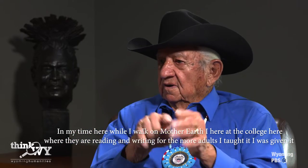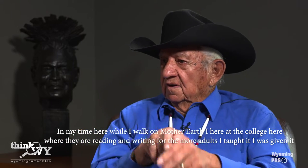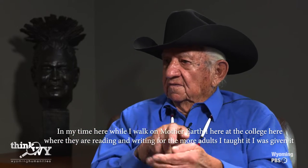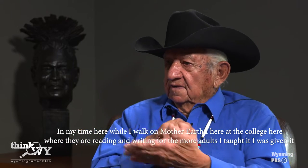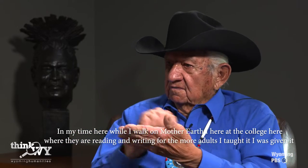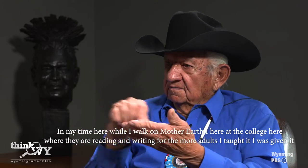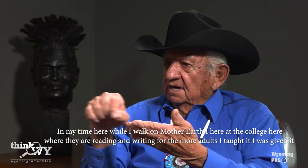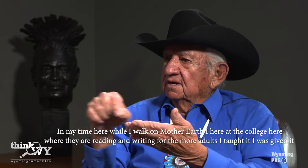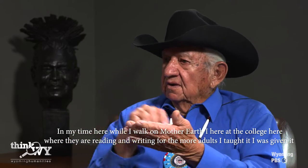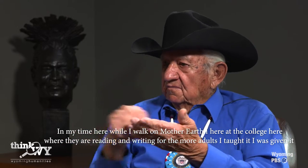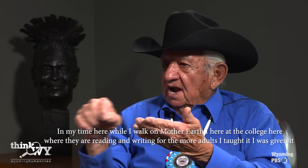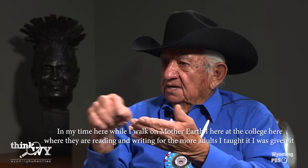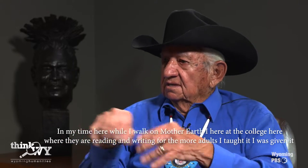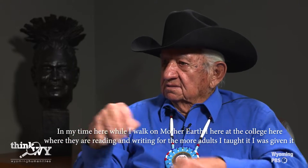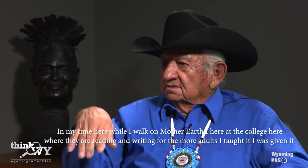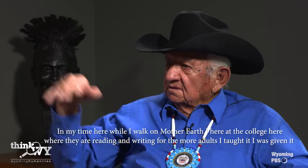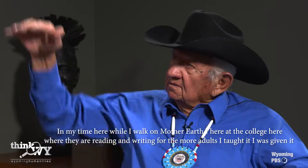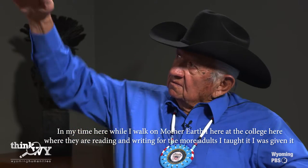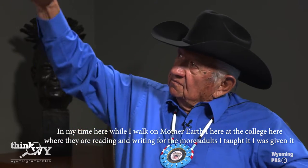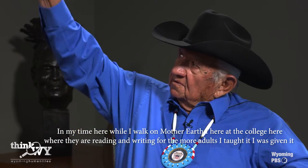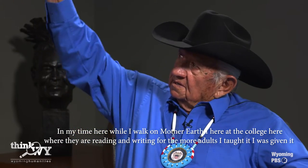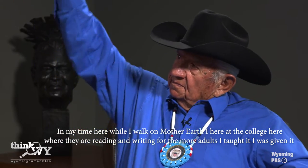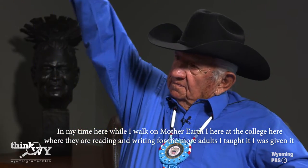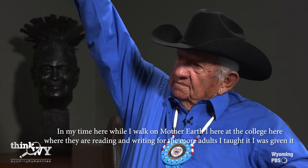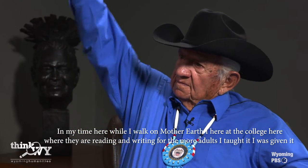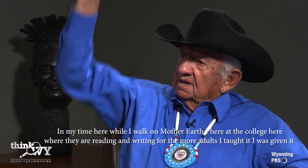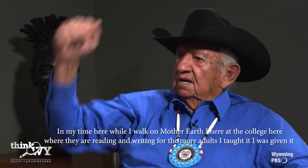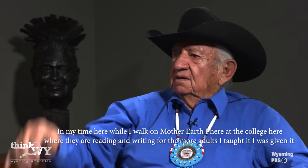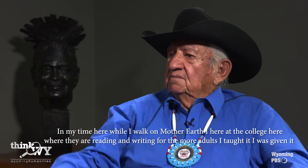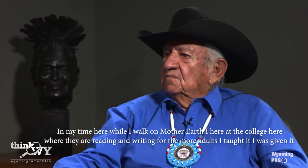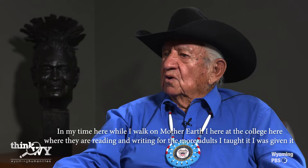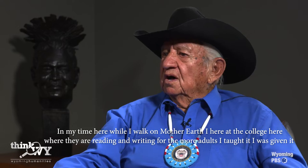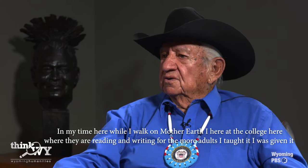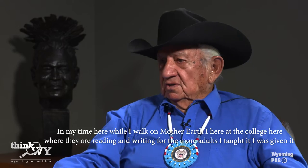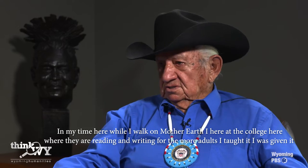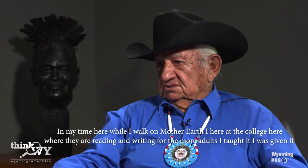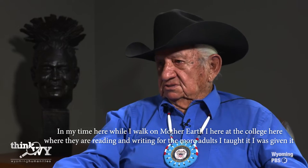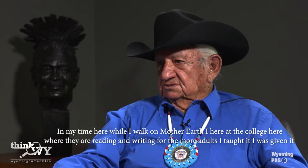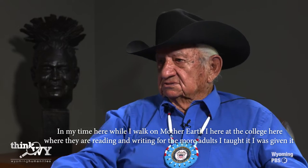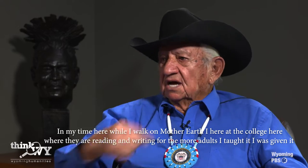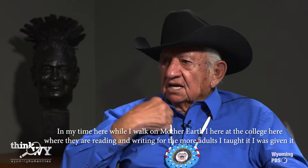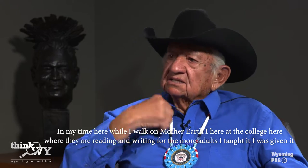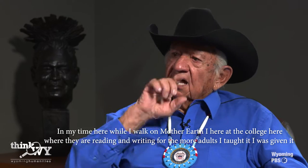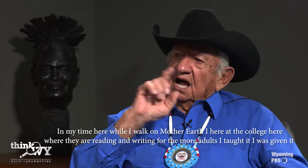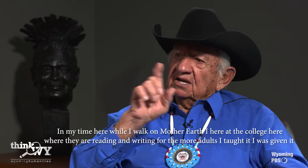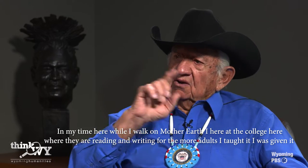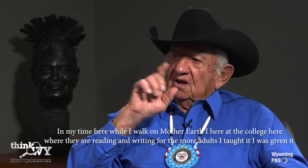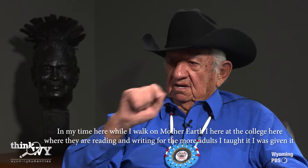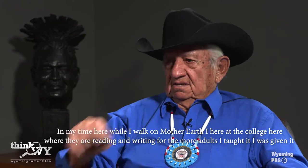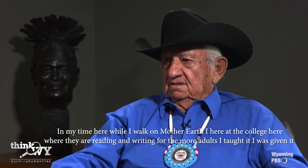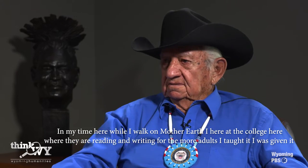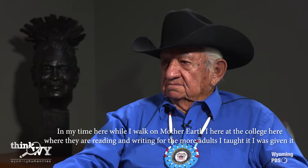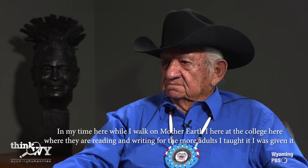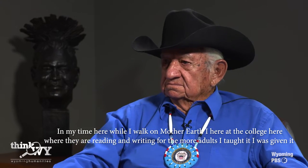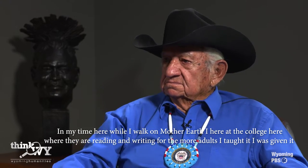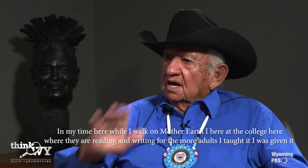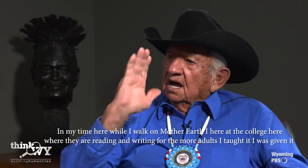where they're reading and writing for the more adults, I taught it. I